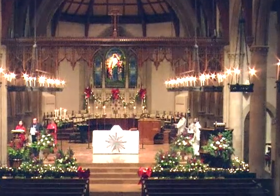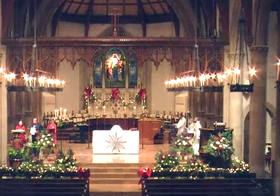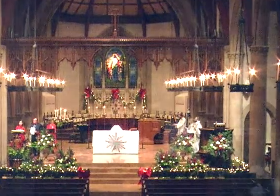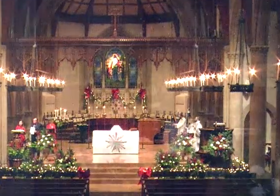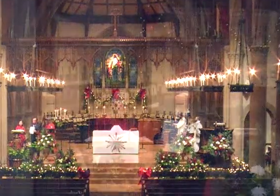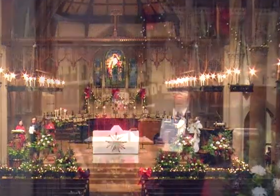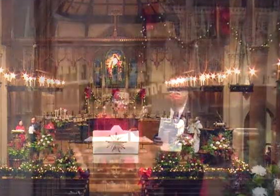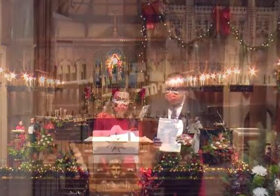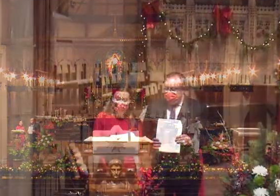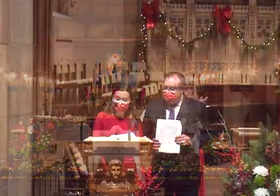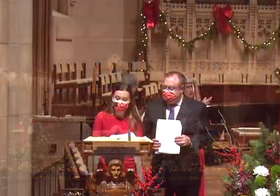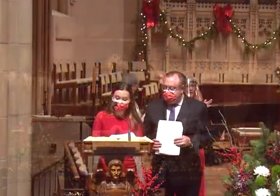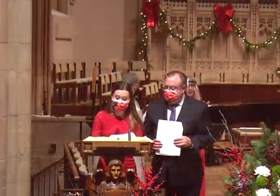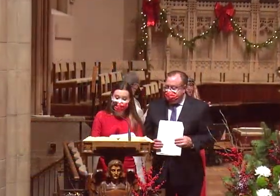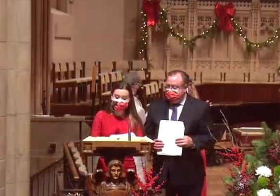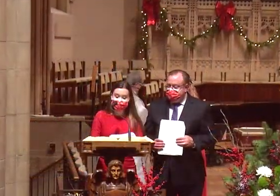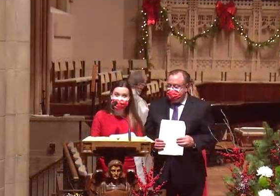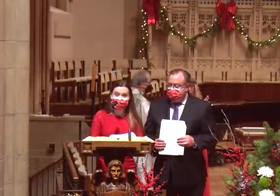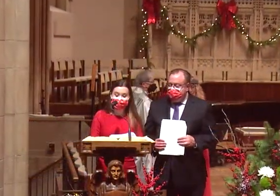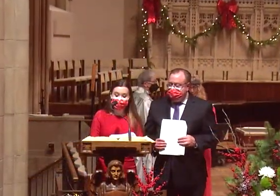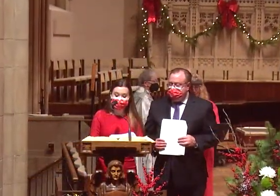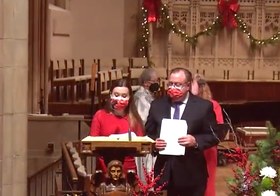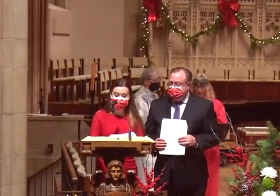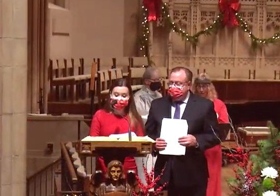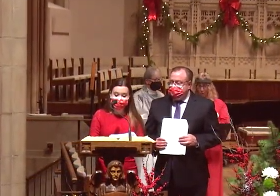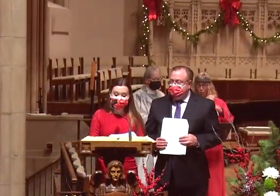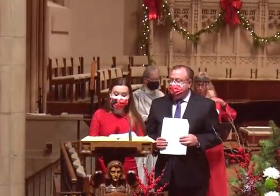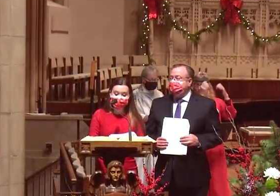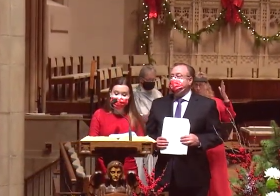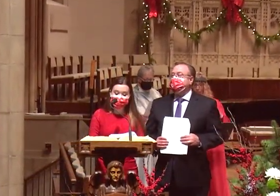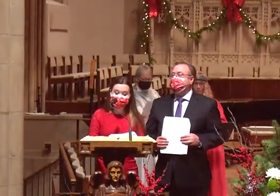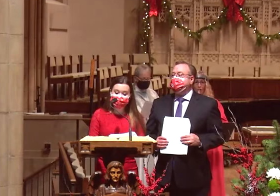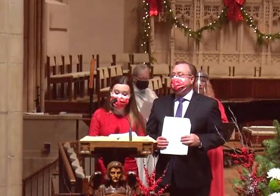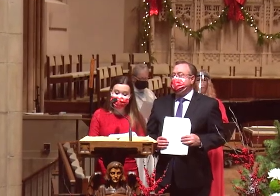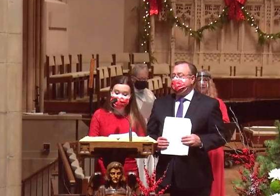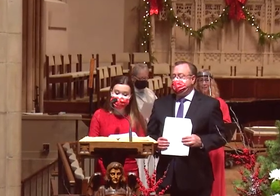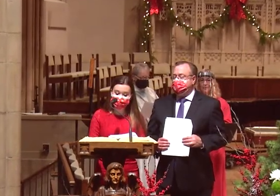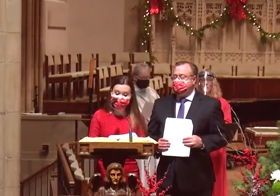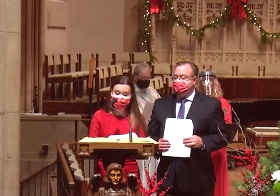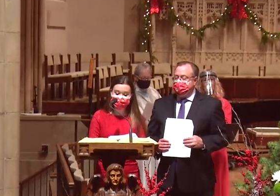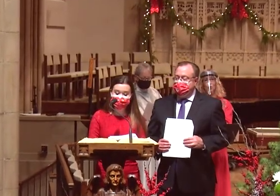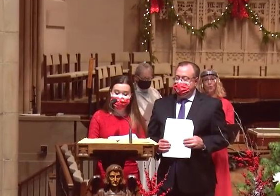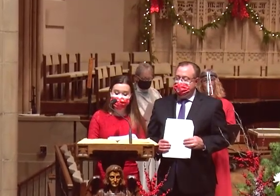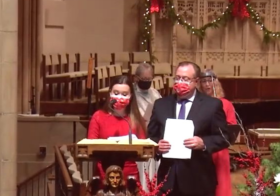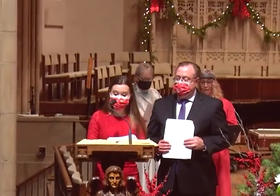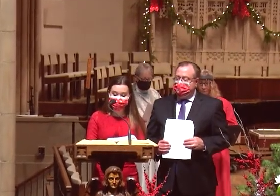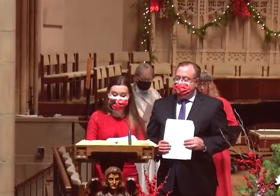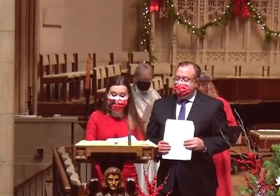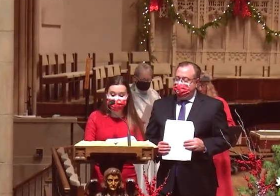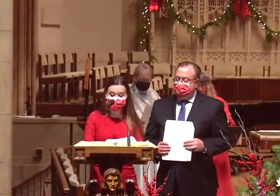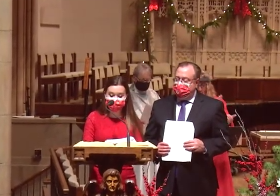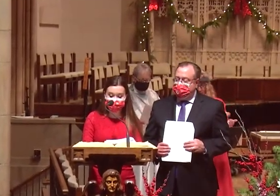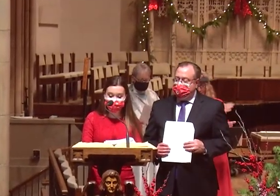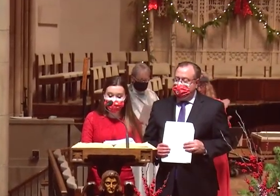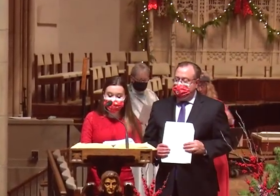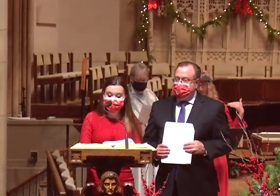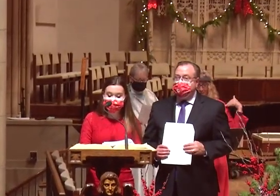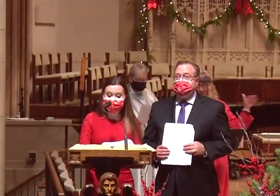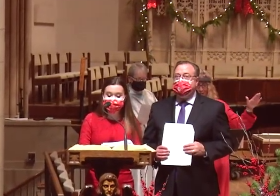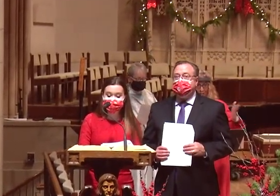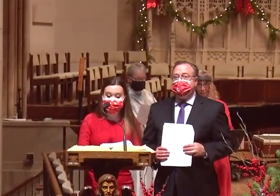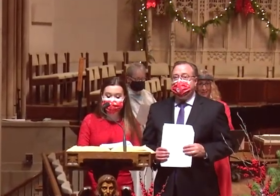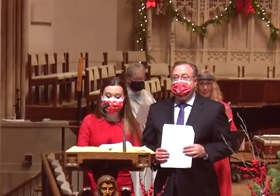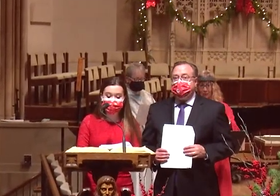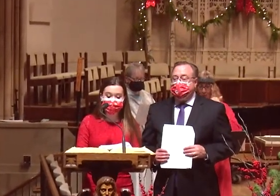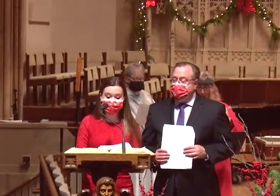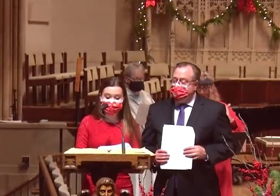Radiant, glorious God, creator of all that is, we join our voices with the songs of angels this holy night to